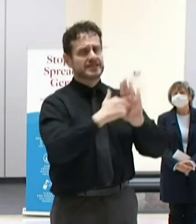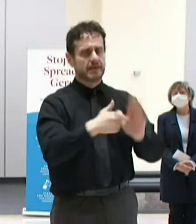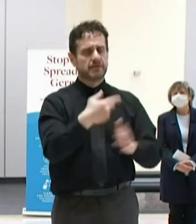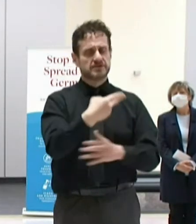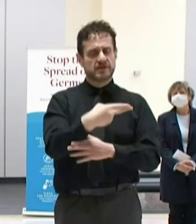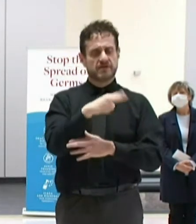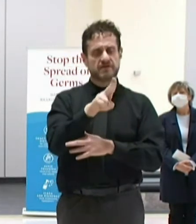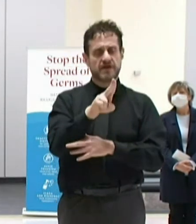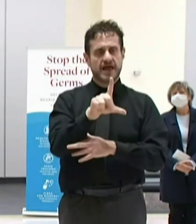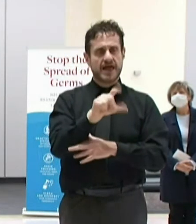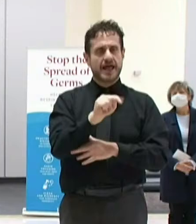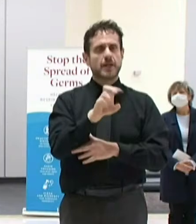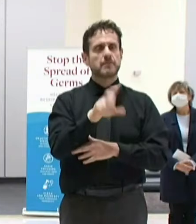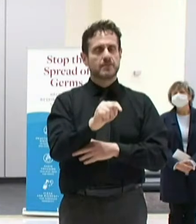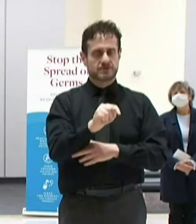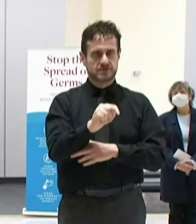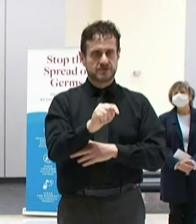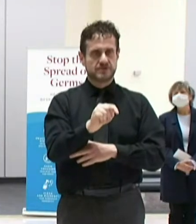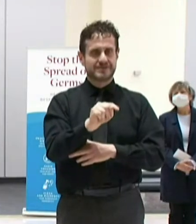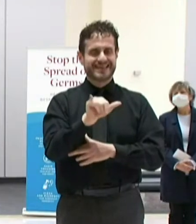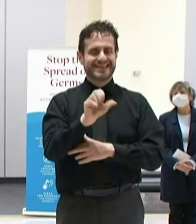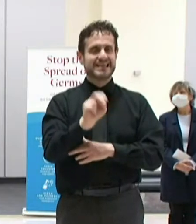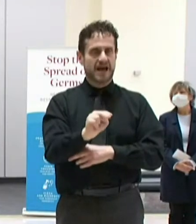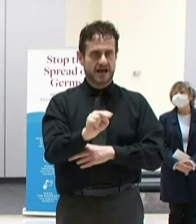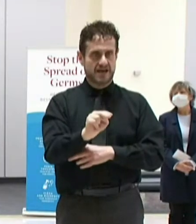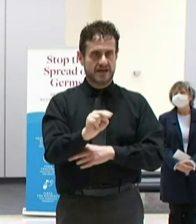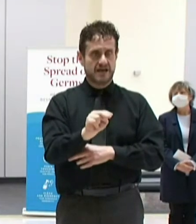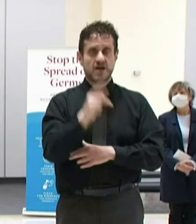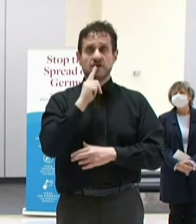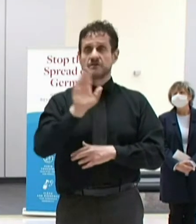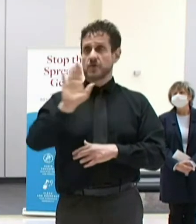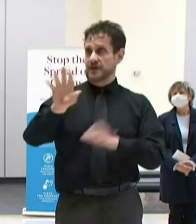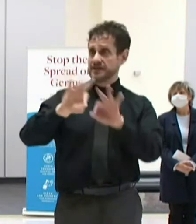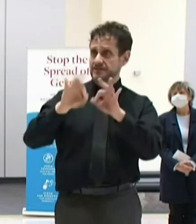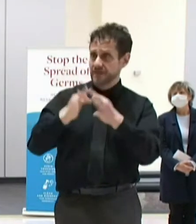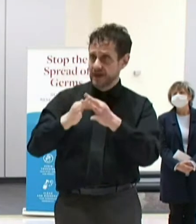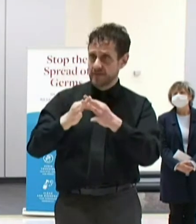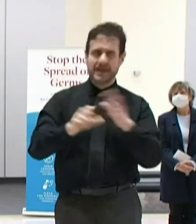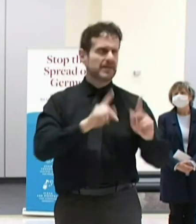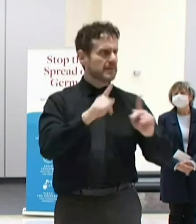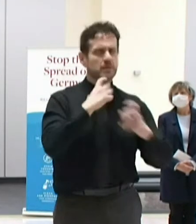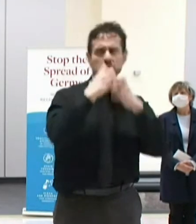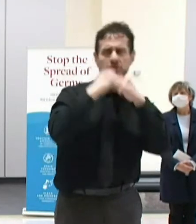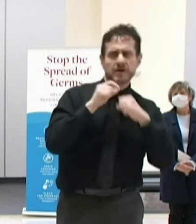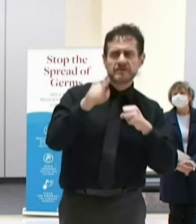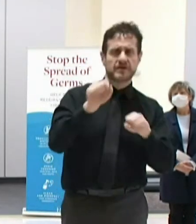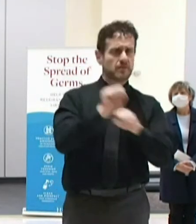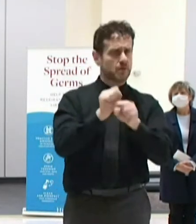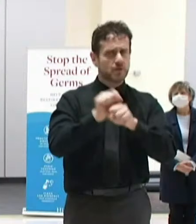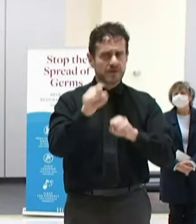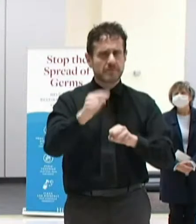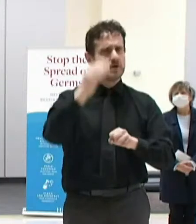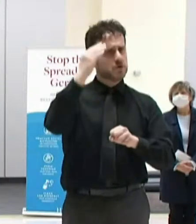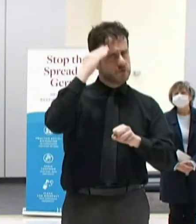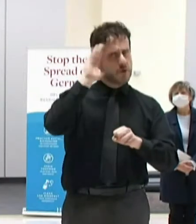I want to express my condolences to his family and to all who loved him, who worked with him, who know